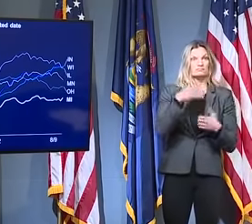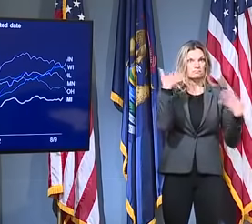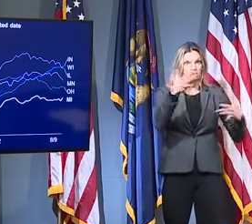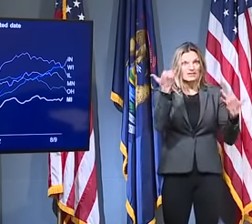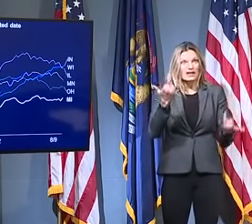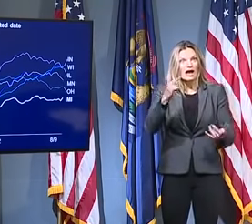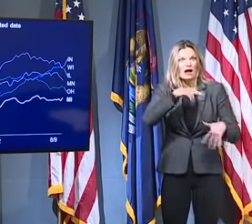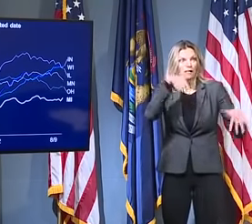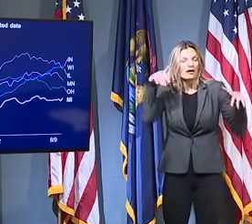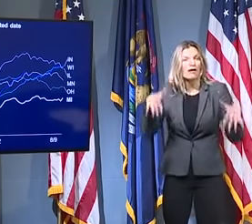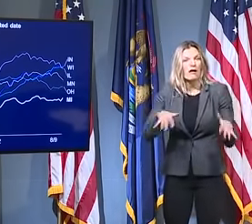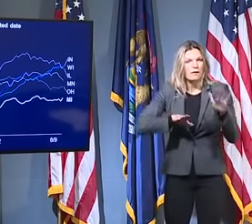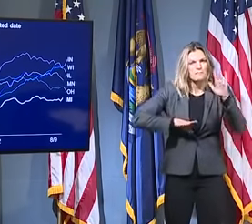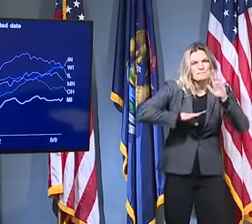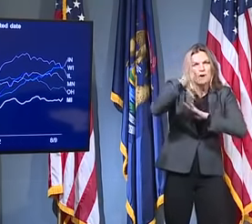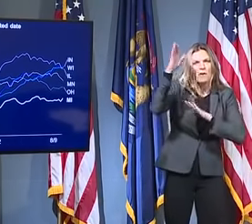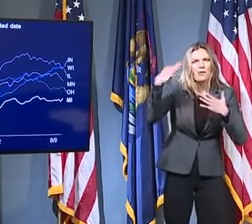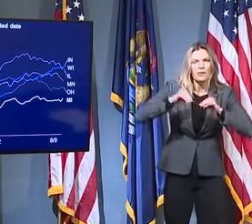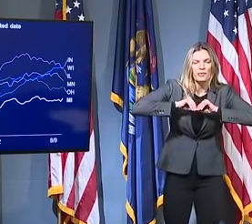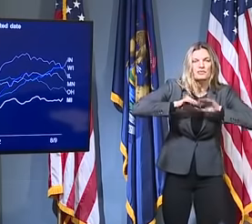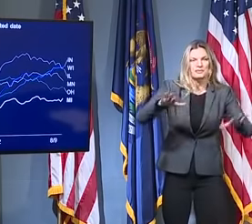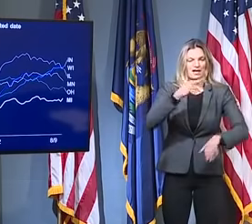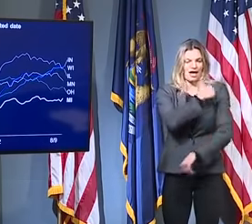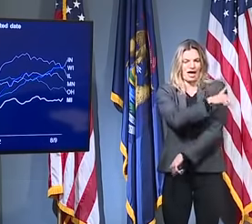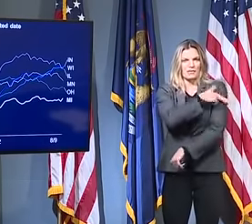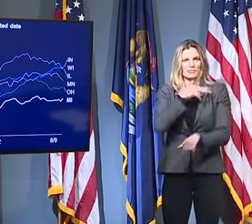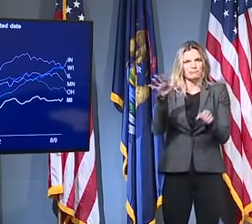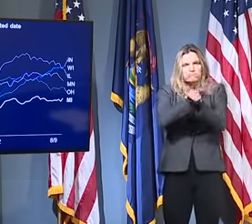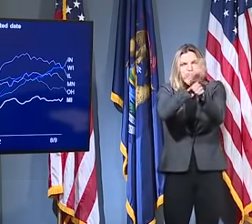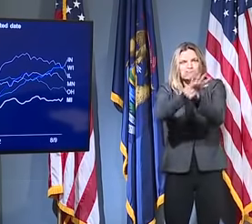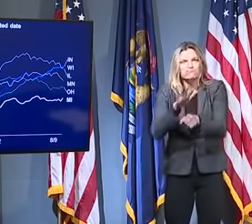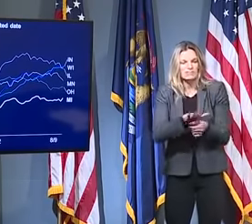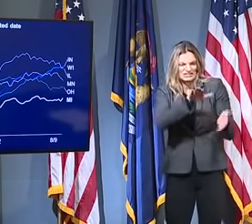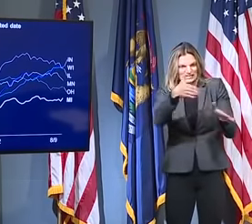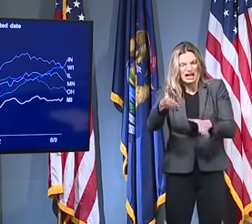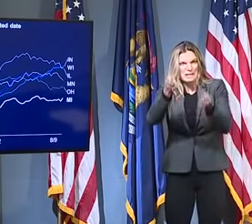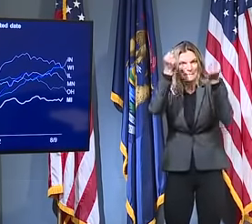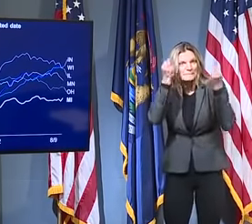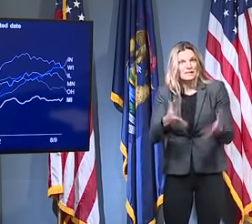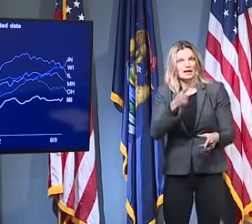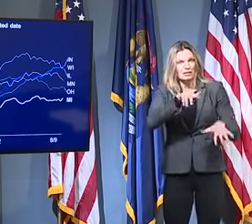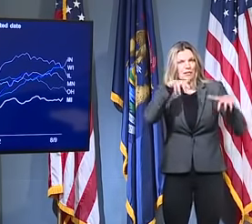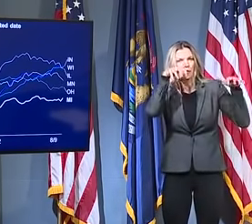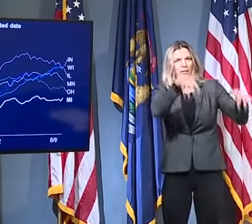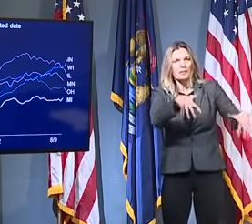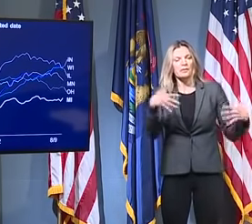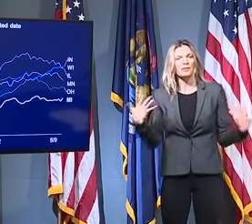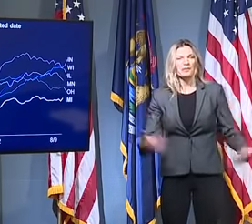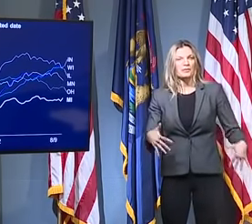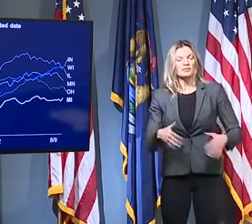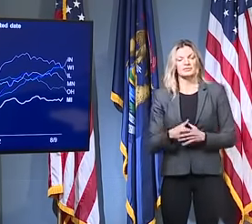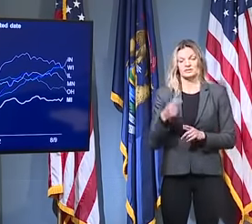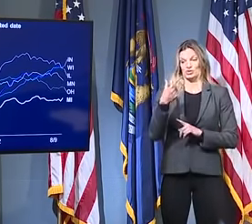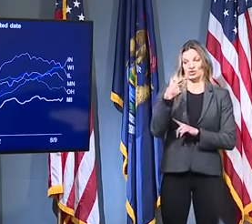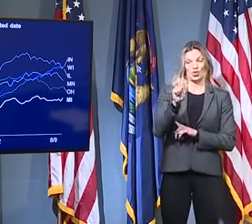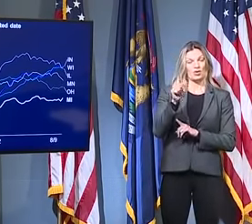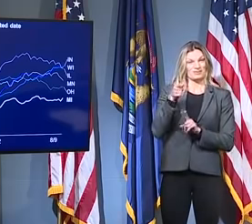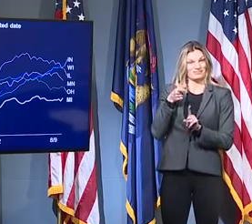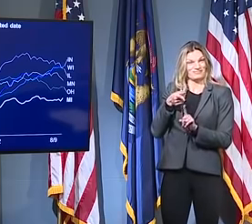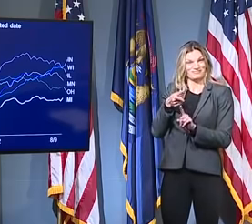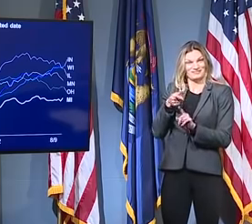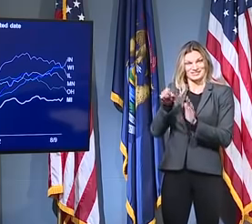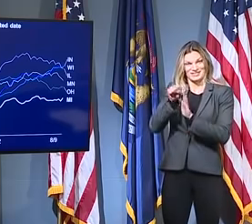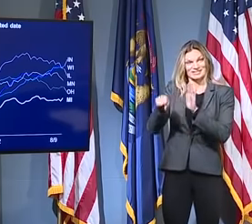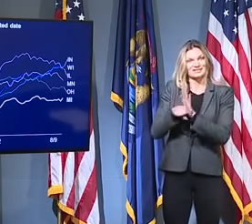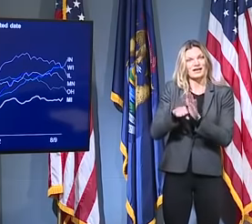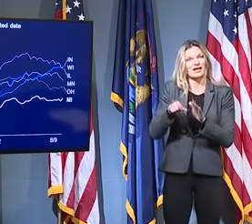of daily coronavirus cases, hospitalizations, and deaths. Georgia was the first state in the country to